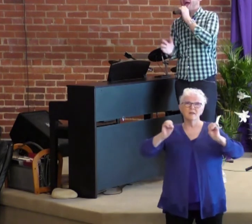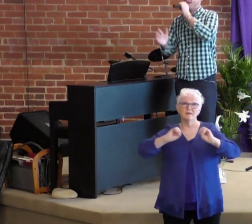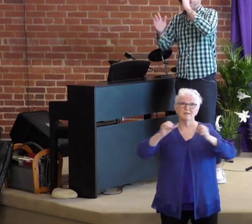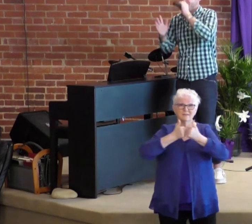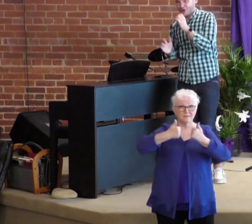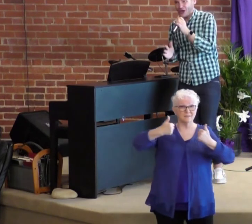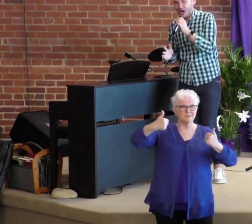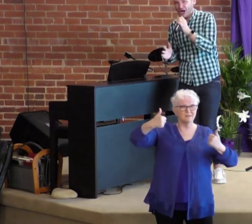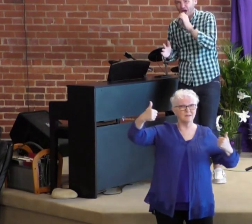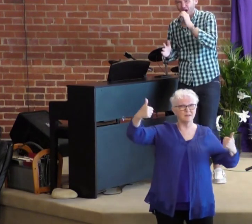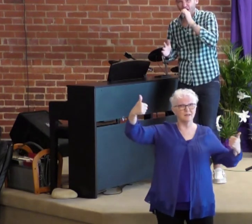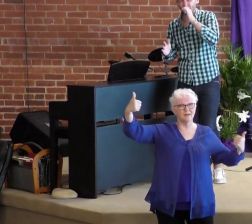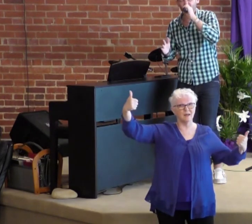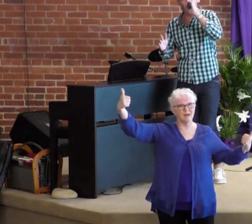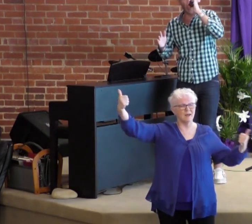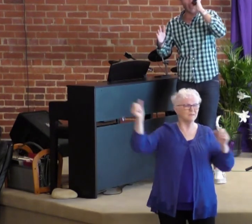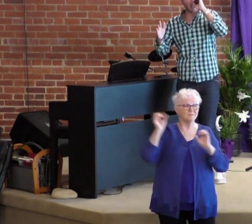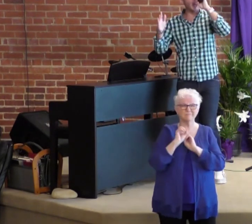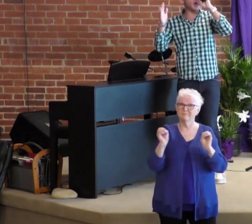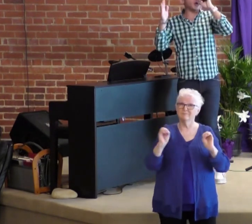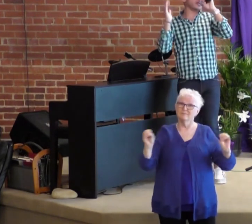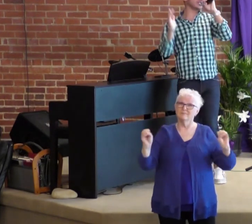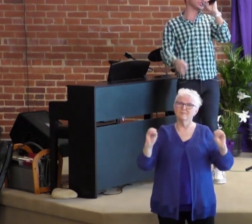gonna make it through.